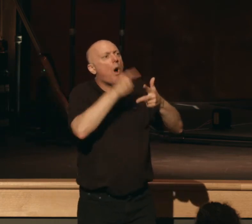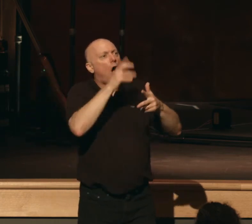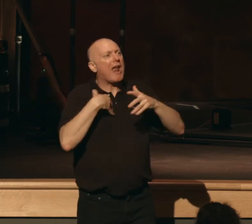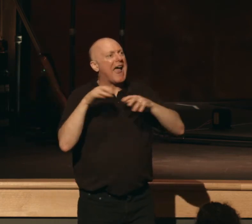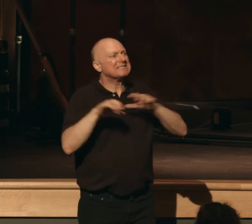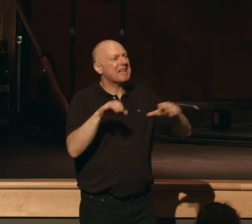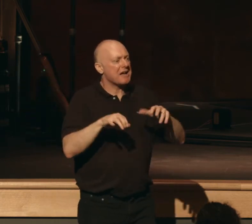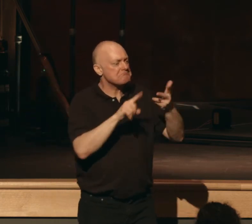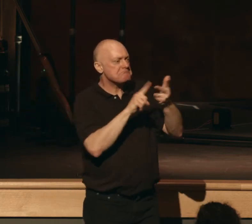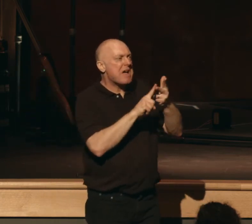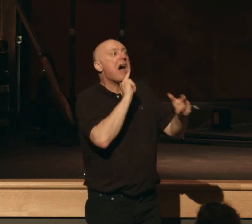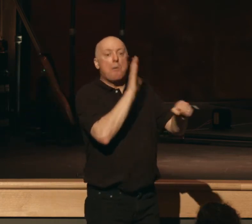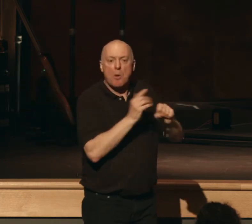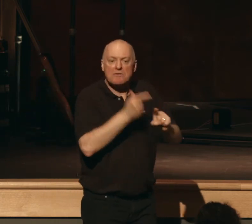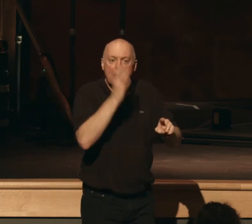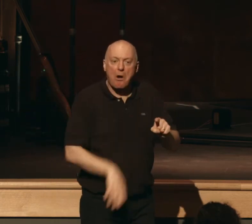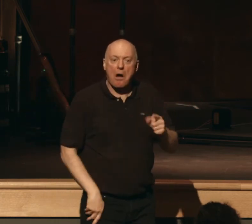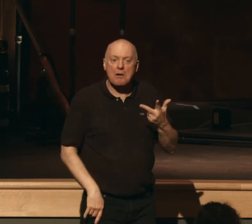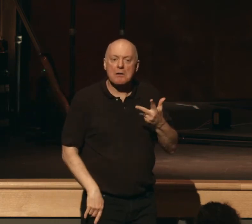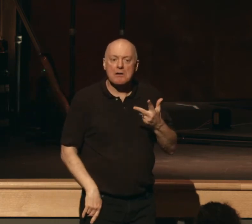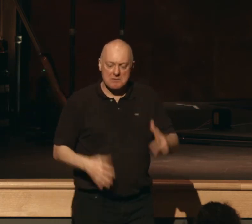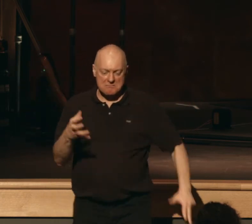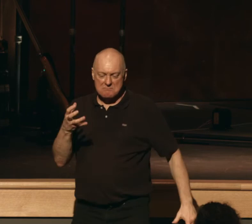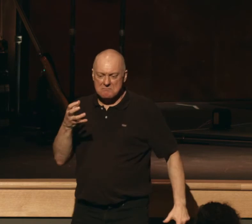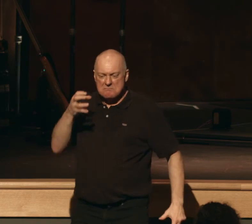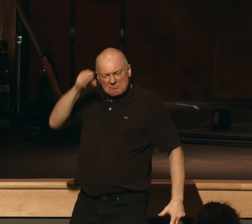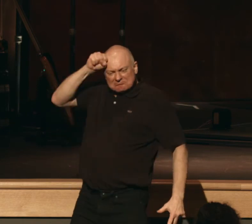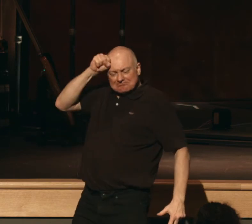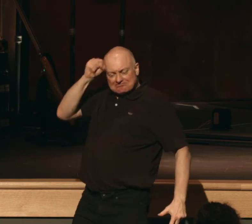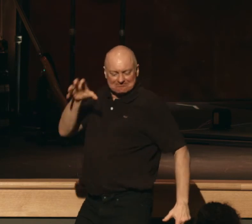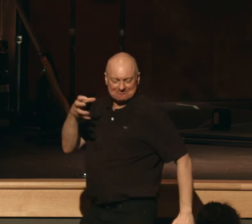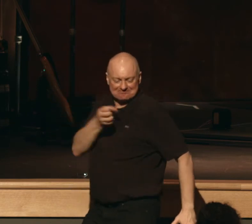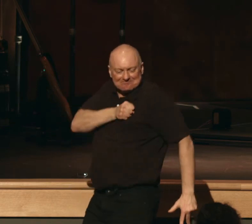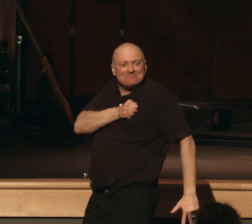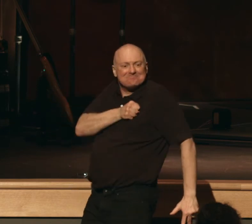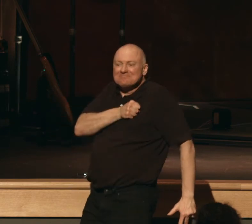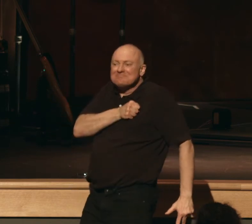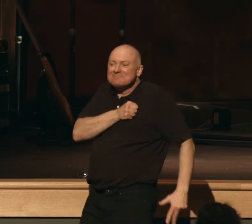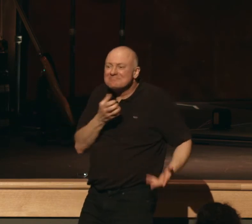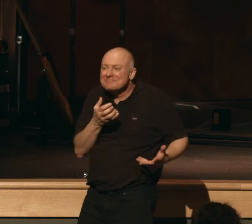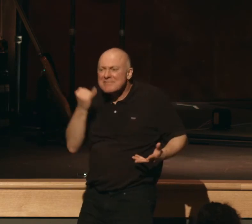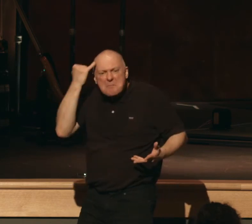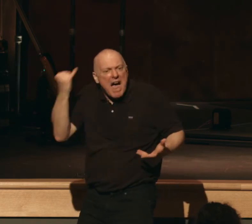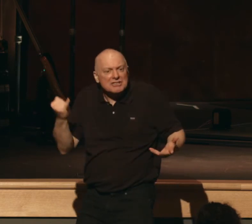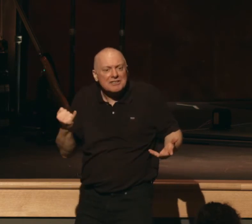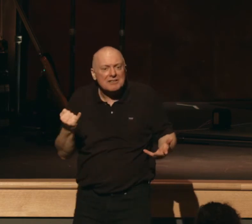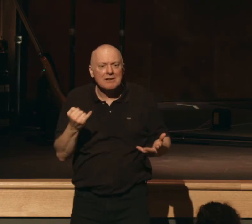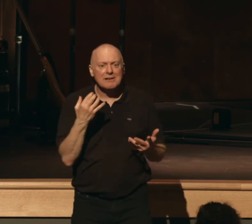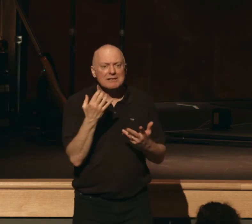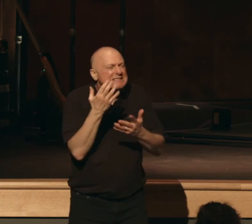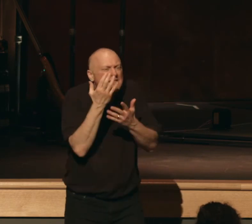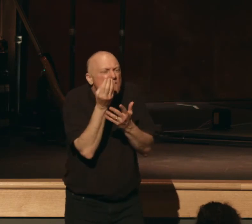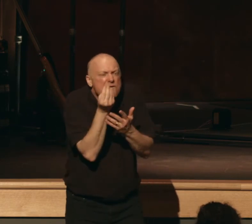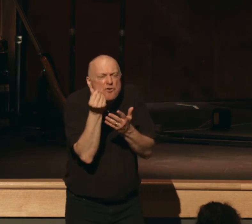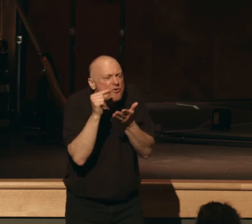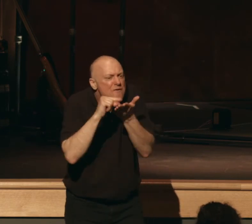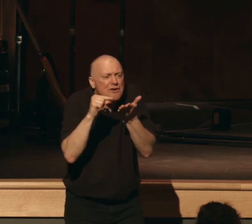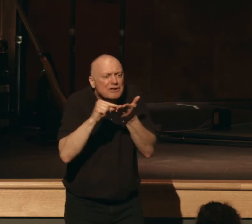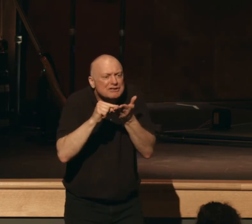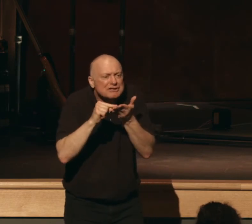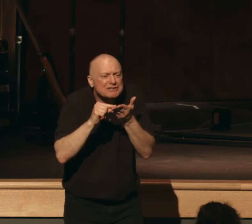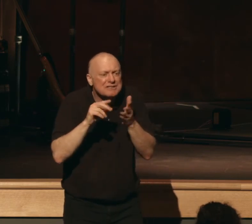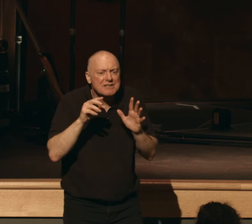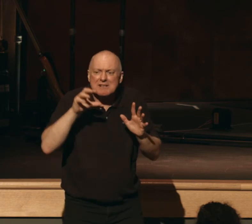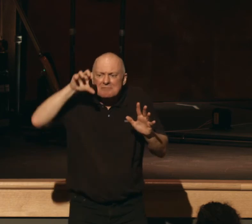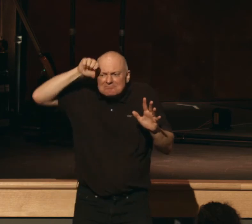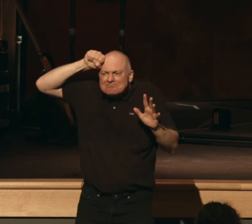done, and a promise from God that we were to put in our hearts and carry around with us? What if we had a couple of verses like this? Now, what if we had a